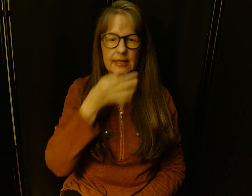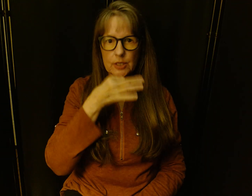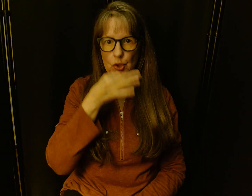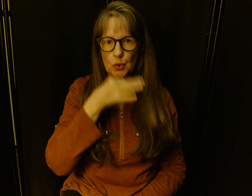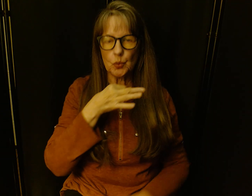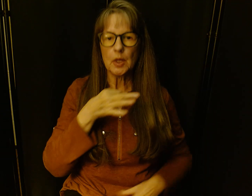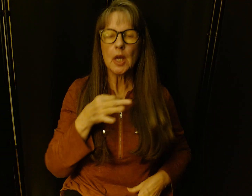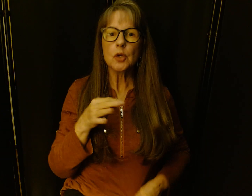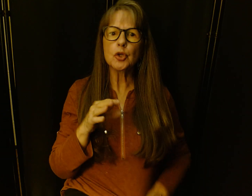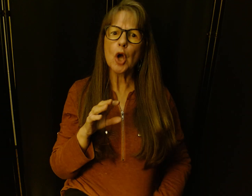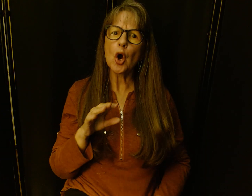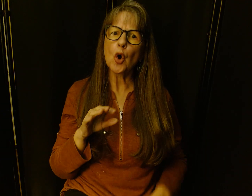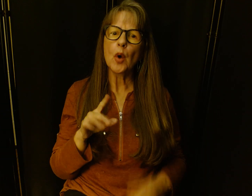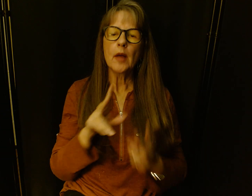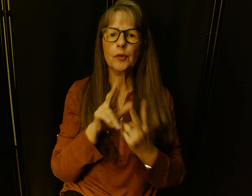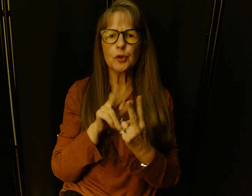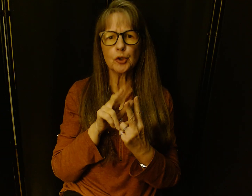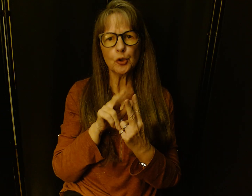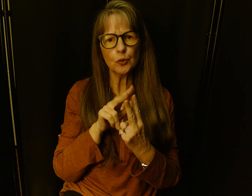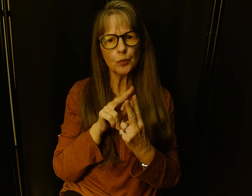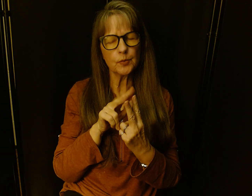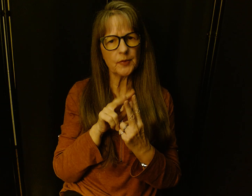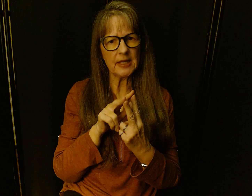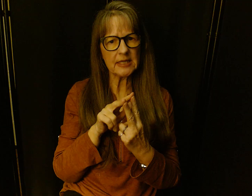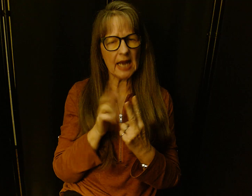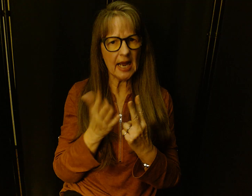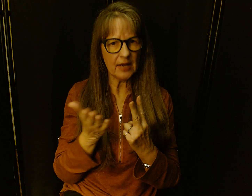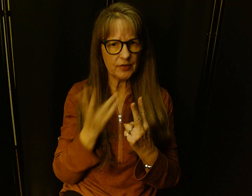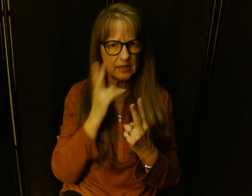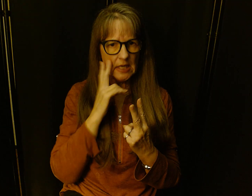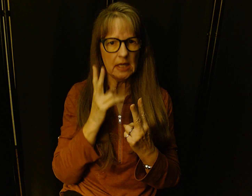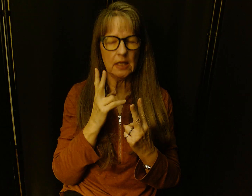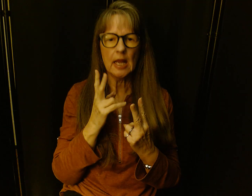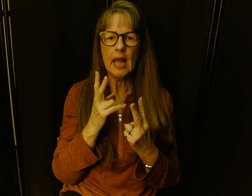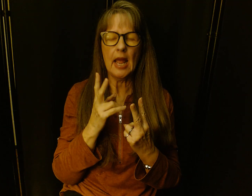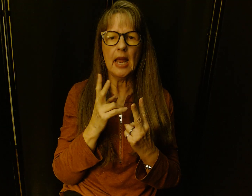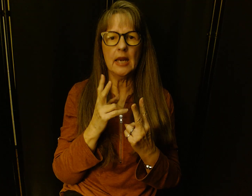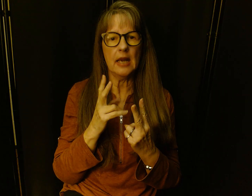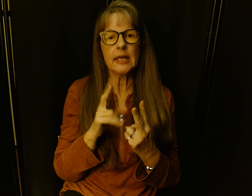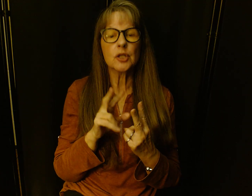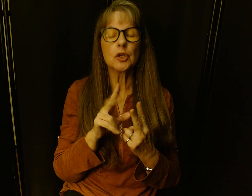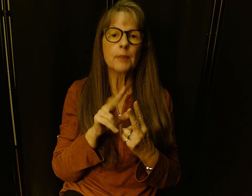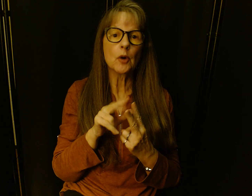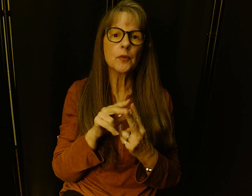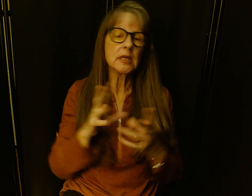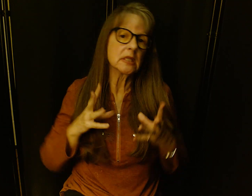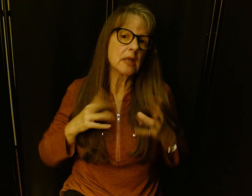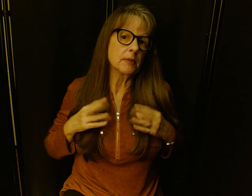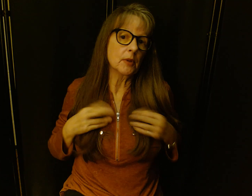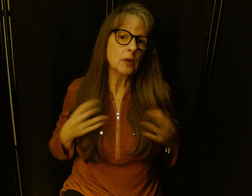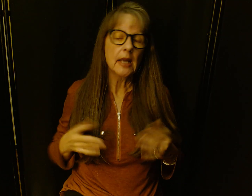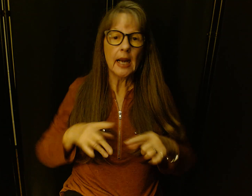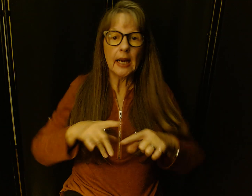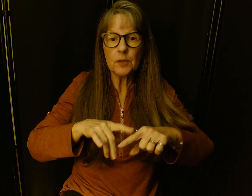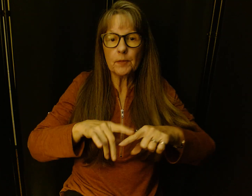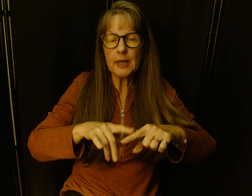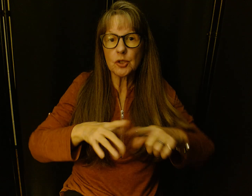soon. So there's two things that I have seen, and I guess they're both acceptable, and it depends